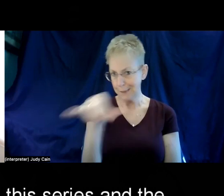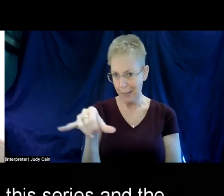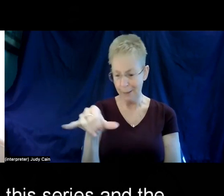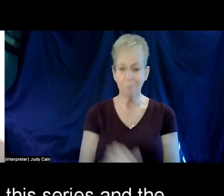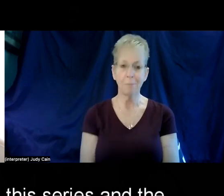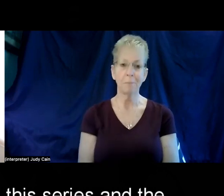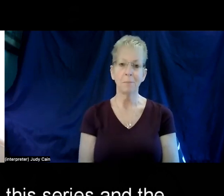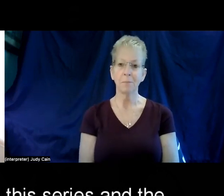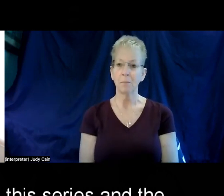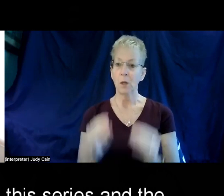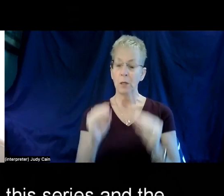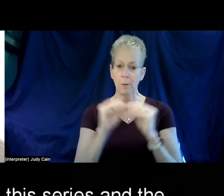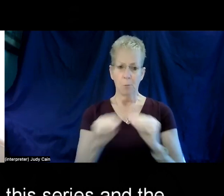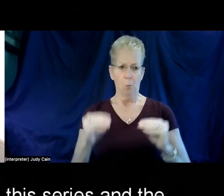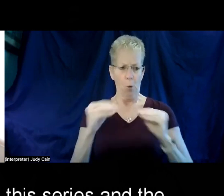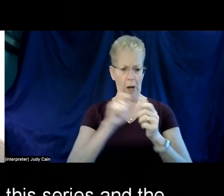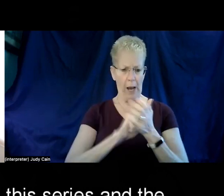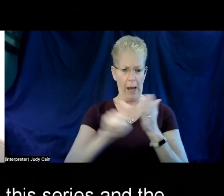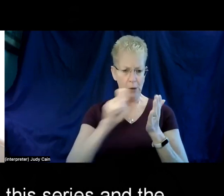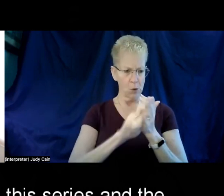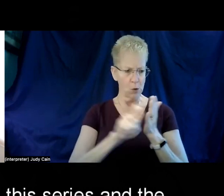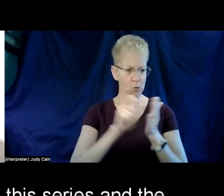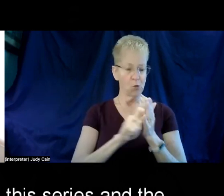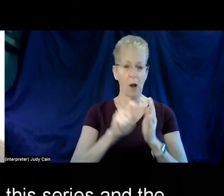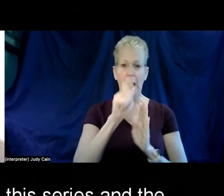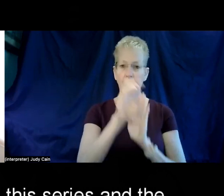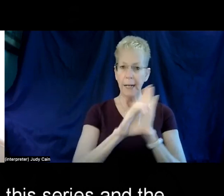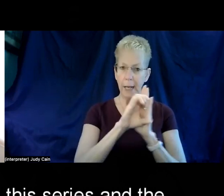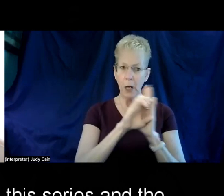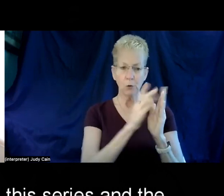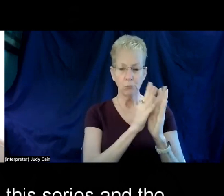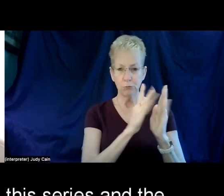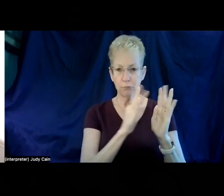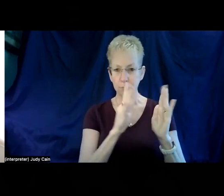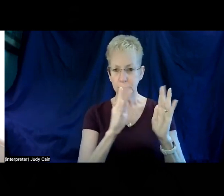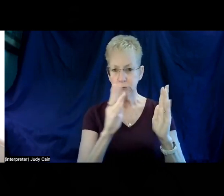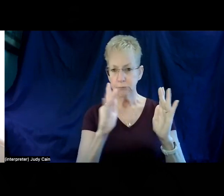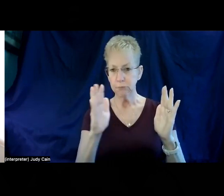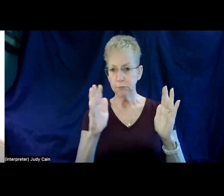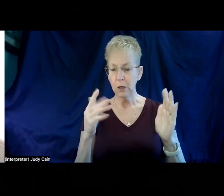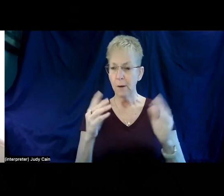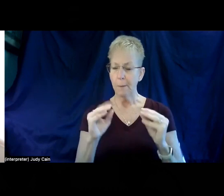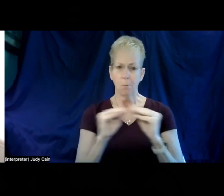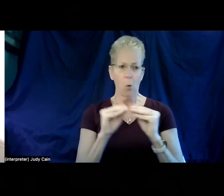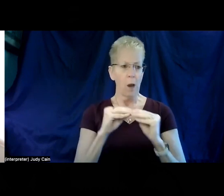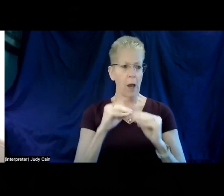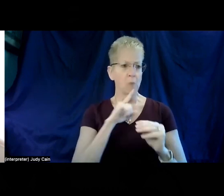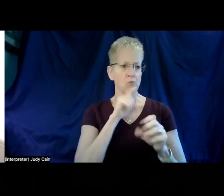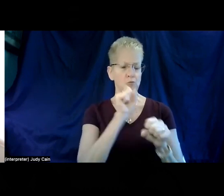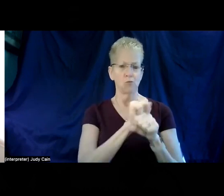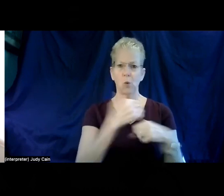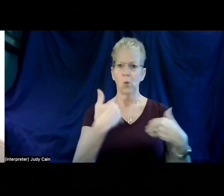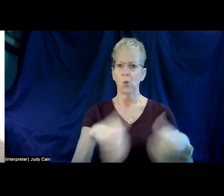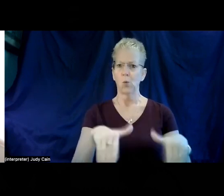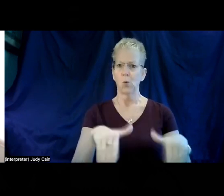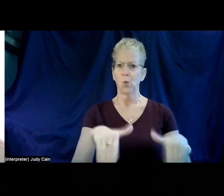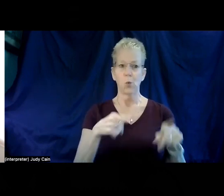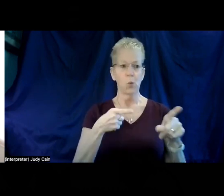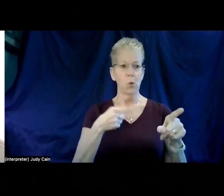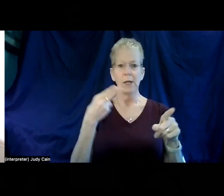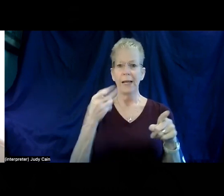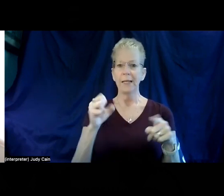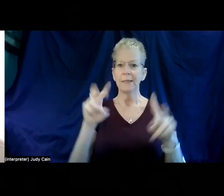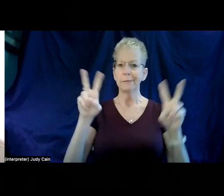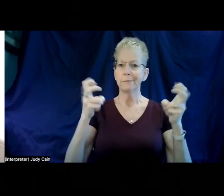more I work on this series and the character, the more I'm struck that he's really a vessel for the reader